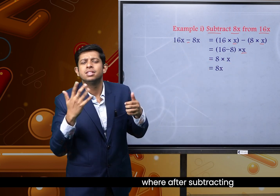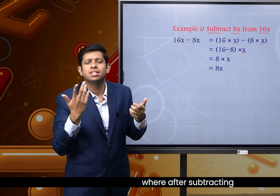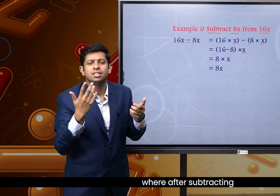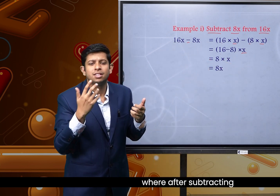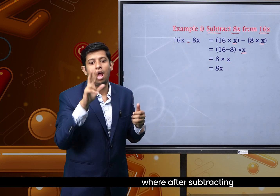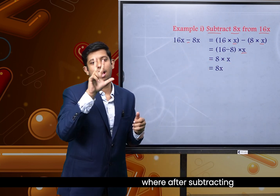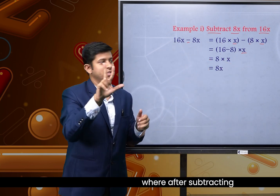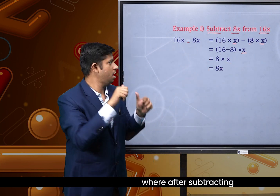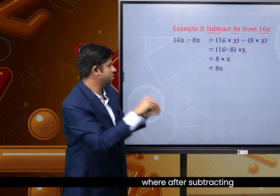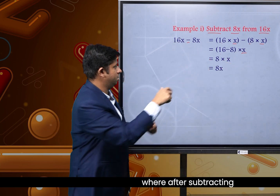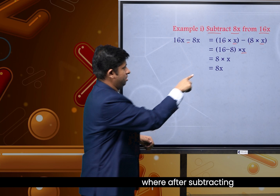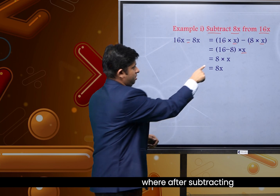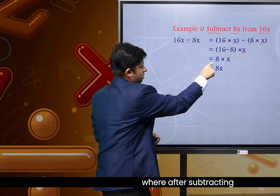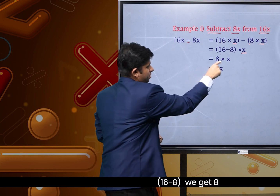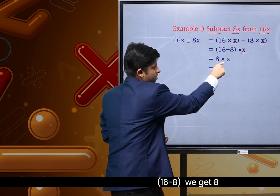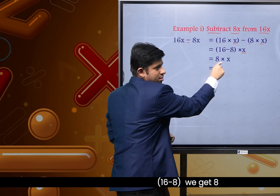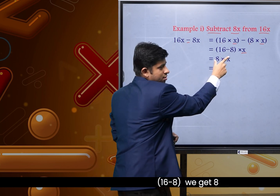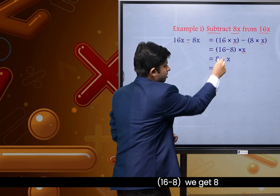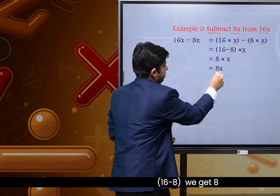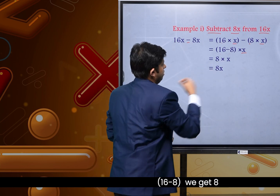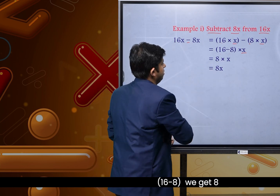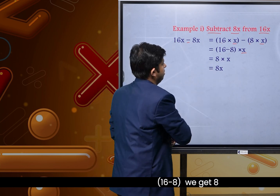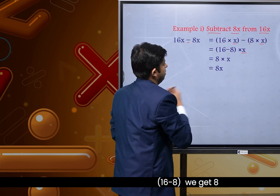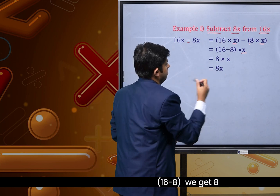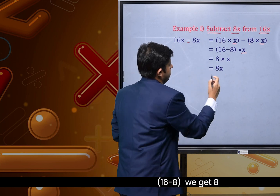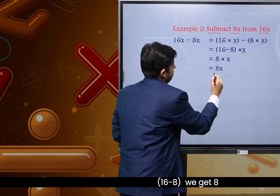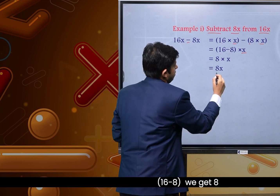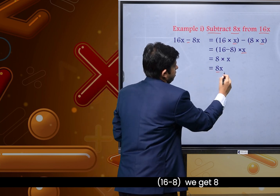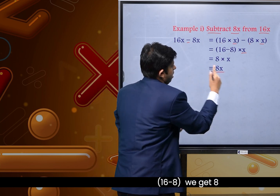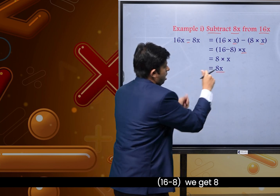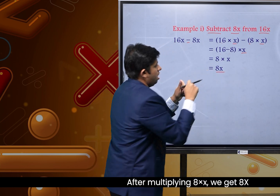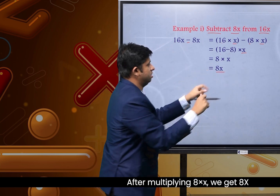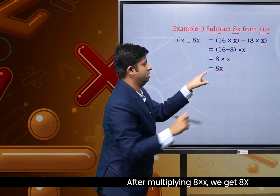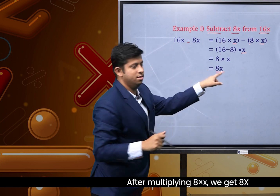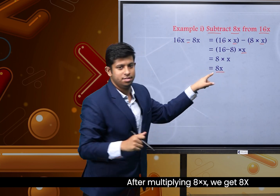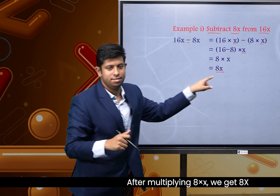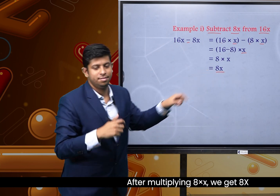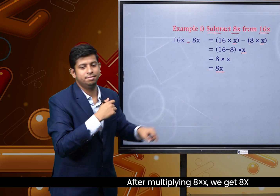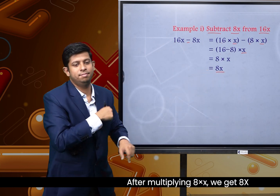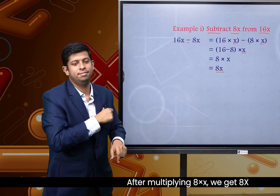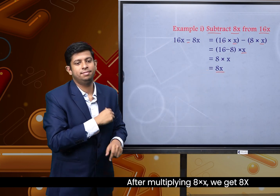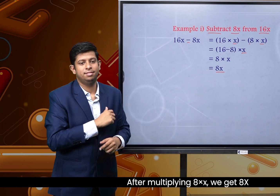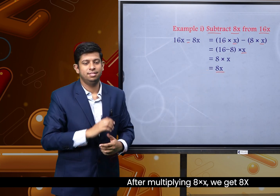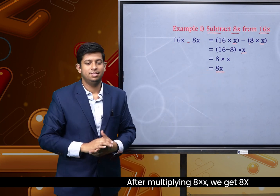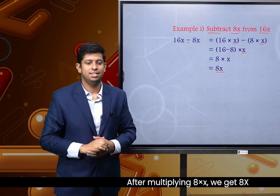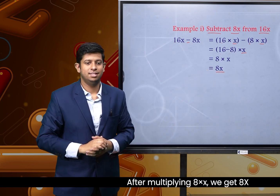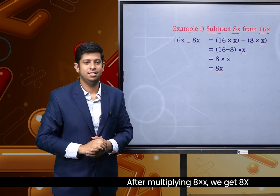where after subtracting 16 minus 8 we get 8. After multiplying 8 into x we get